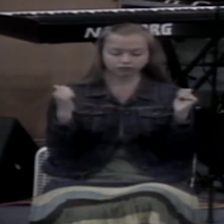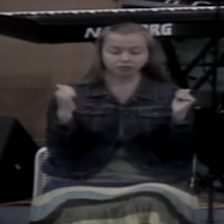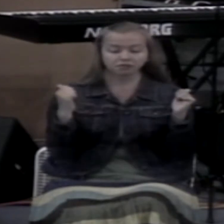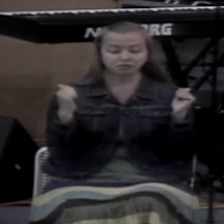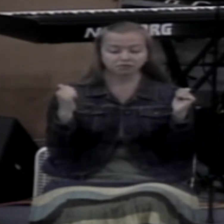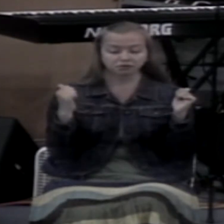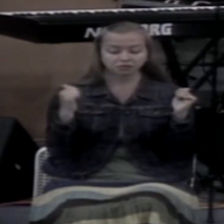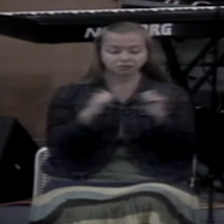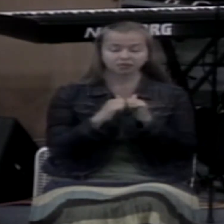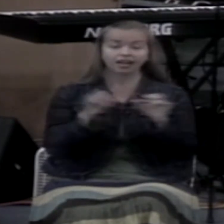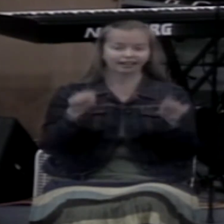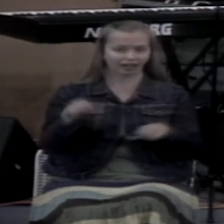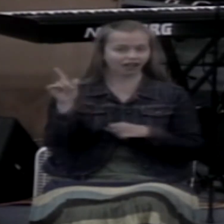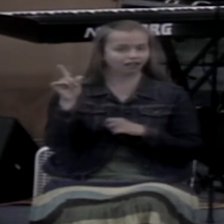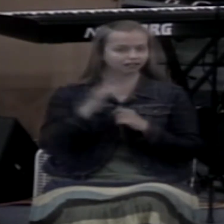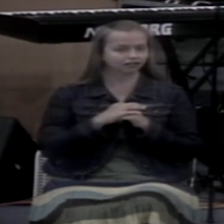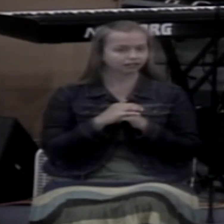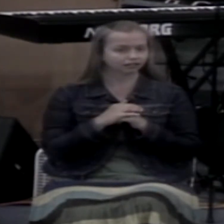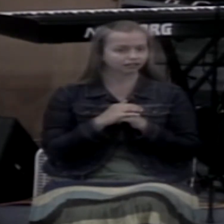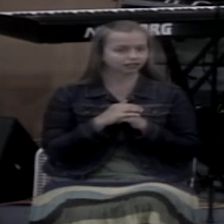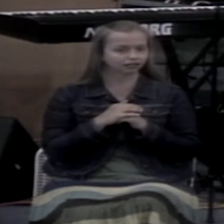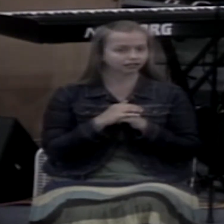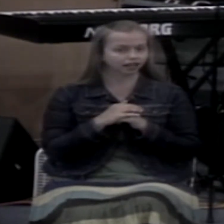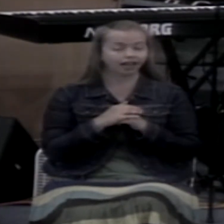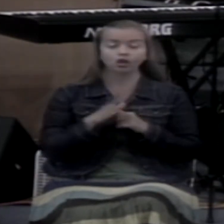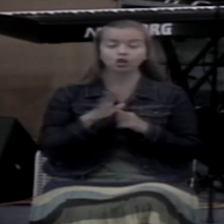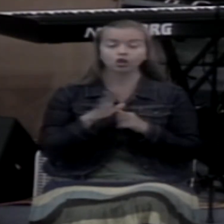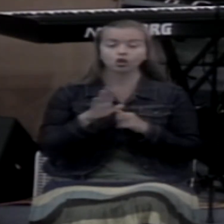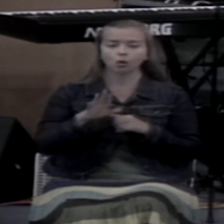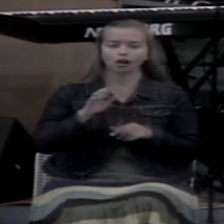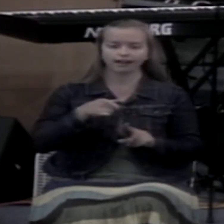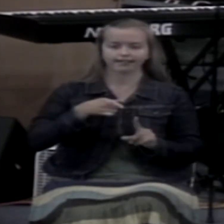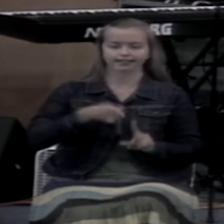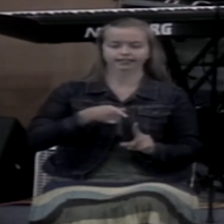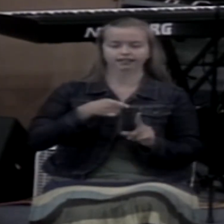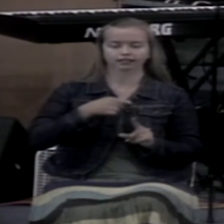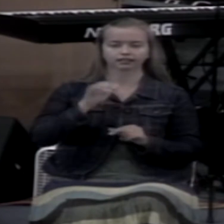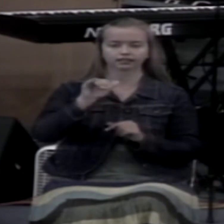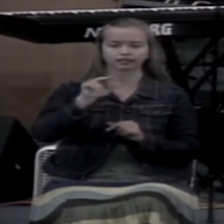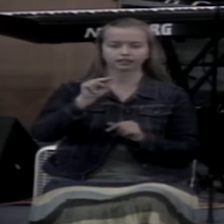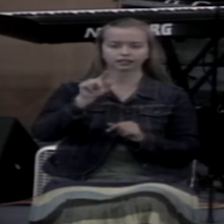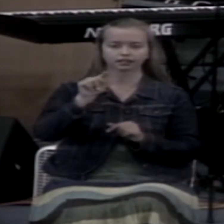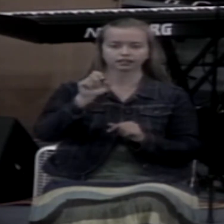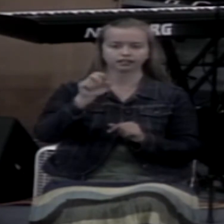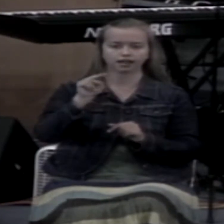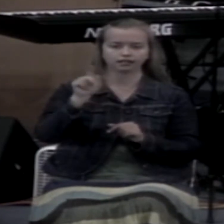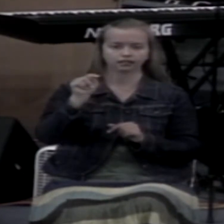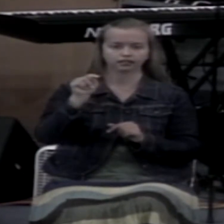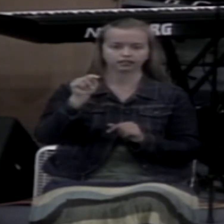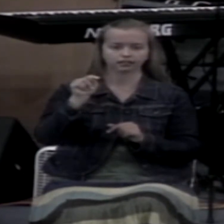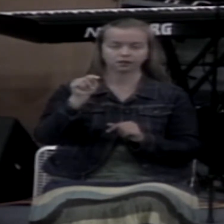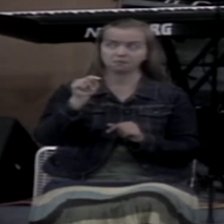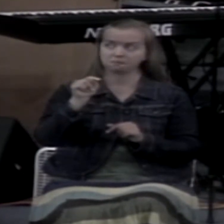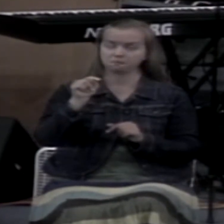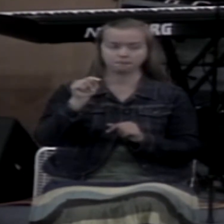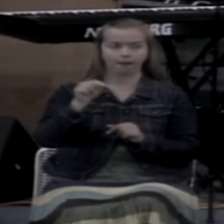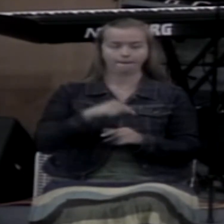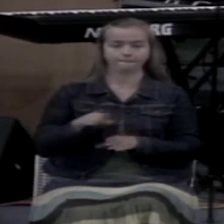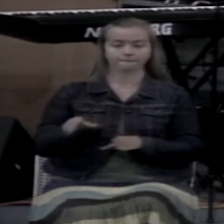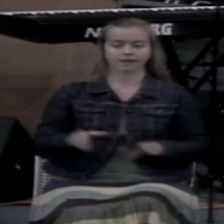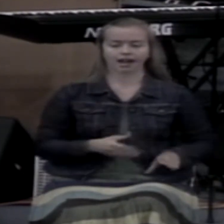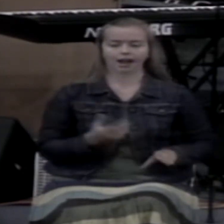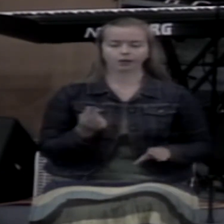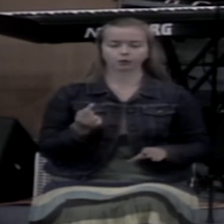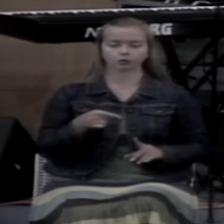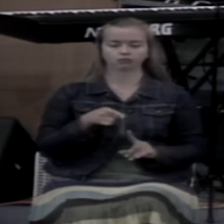read your intent, or maybe I should say, what causes you to think the way that you think.